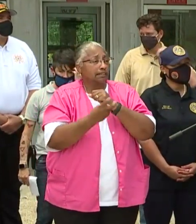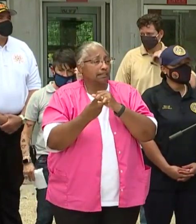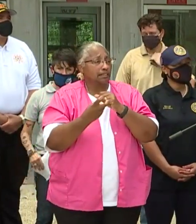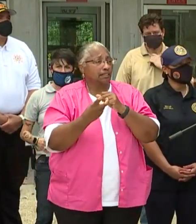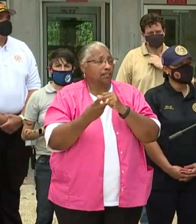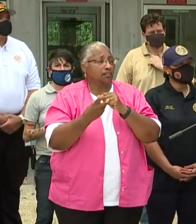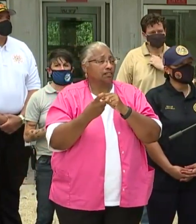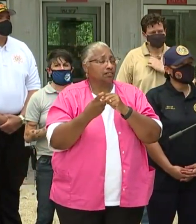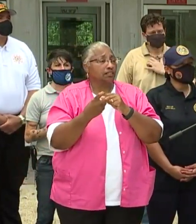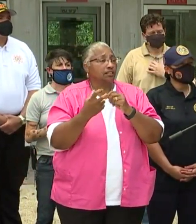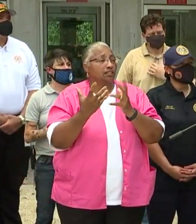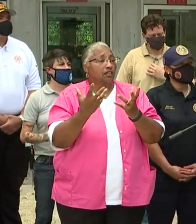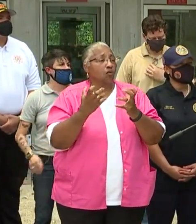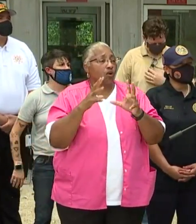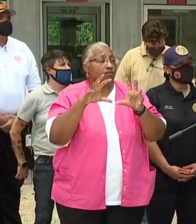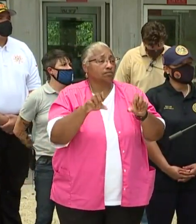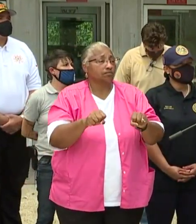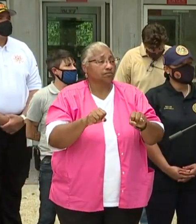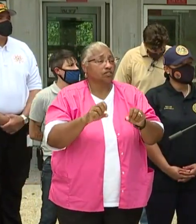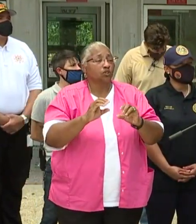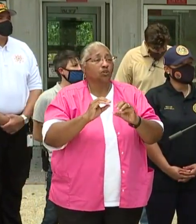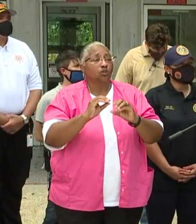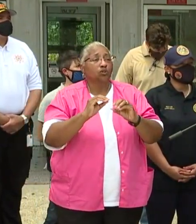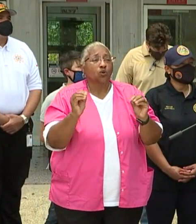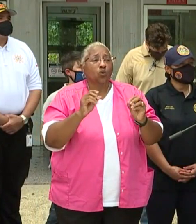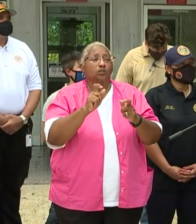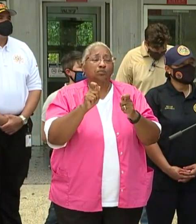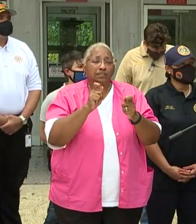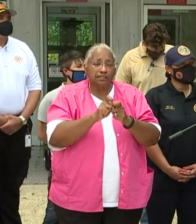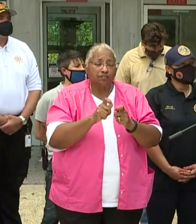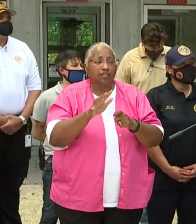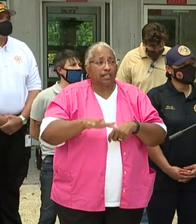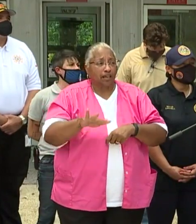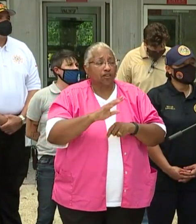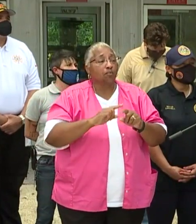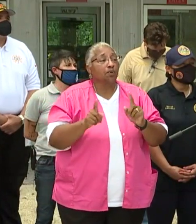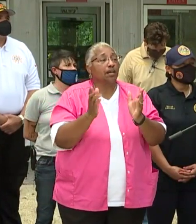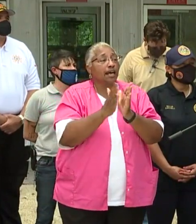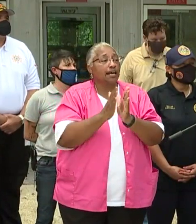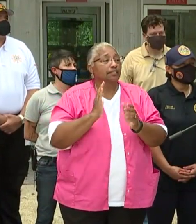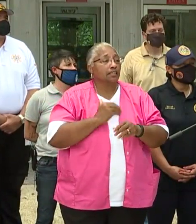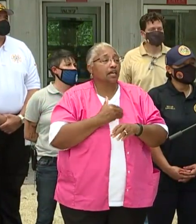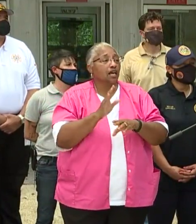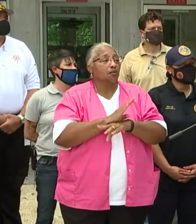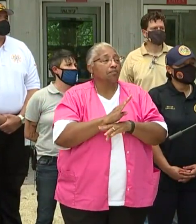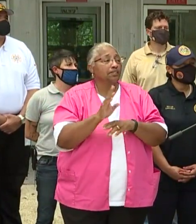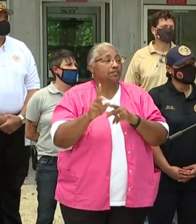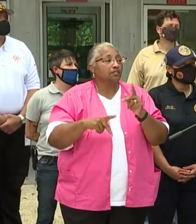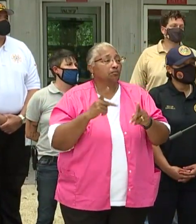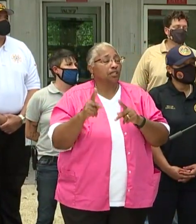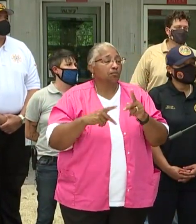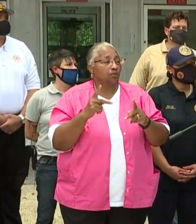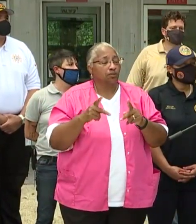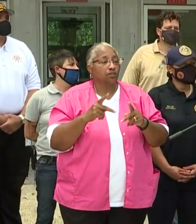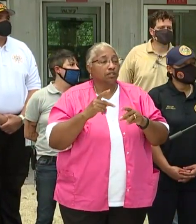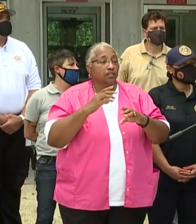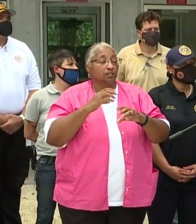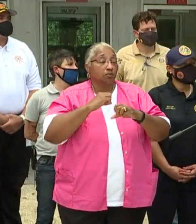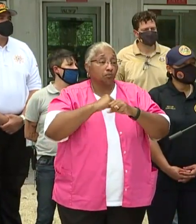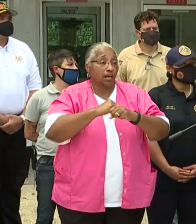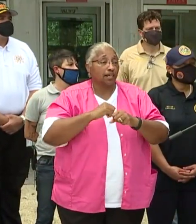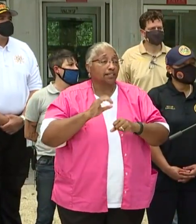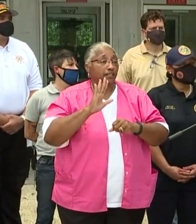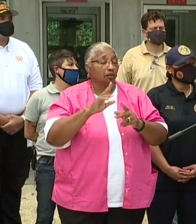targeted, no specific area. But we are asking our business owners to target harden themselves. But we're not going to just leave it